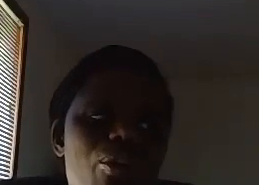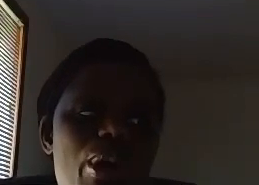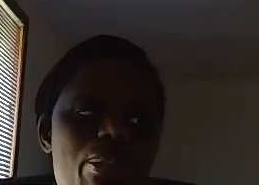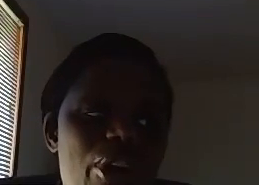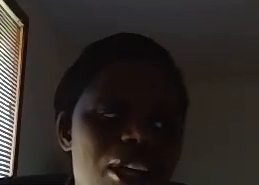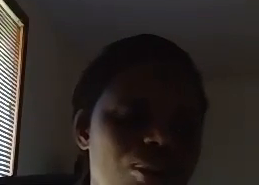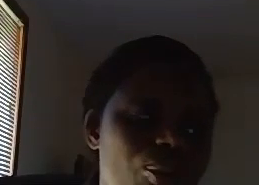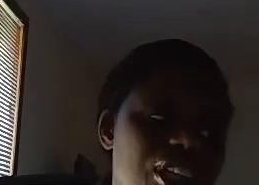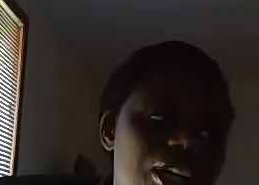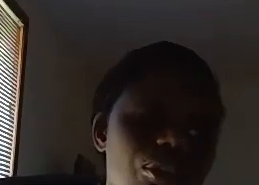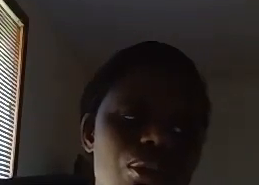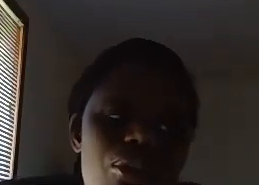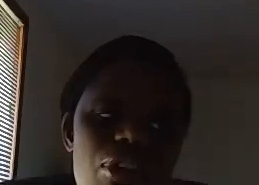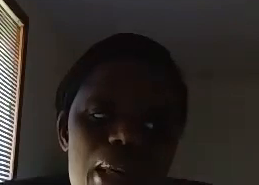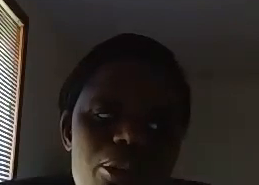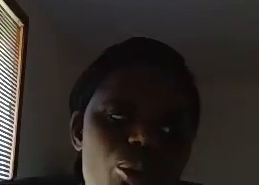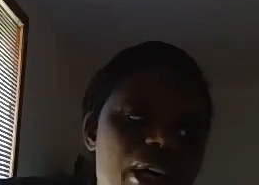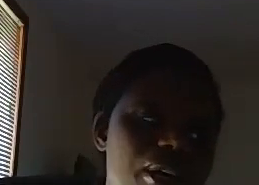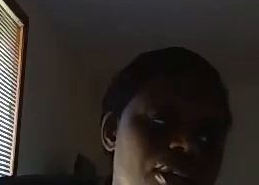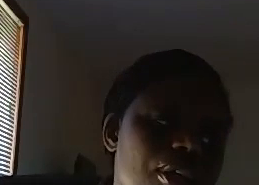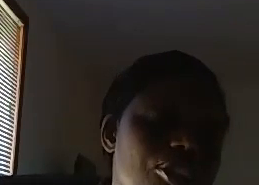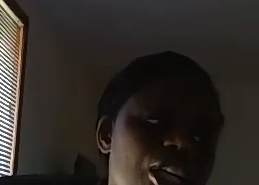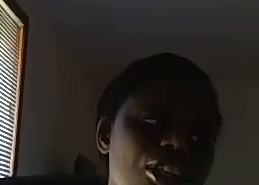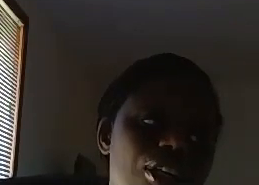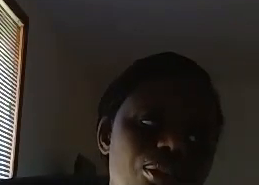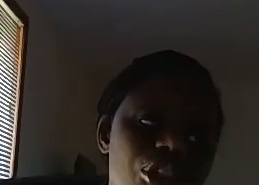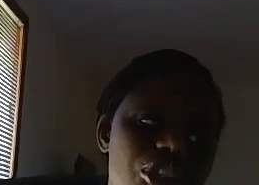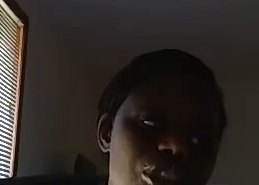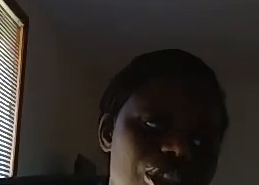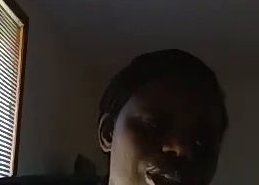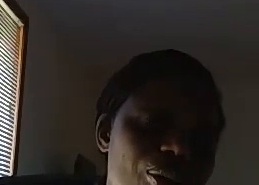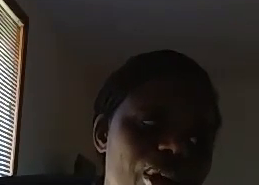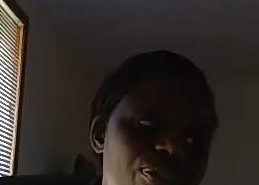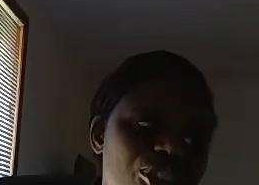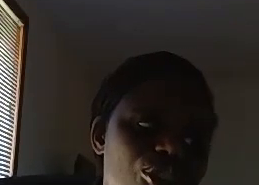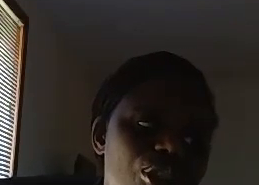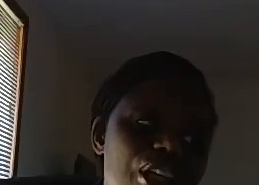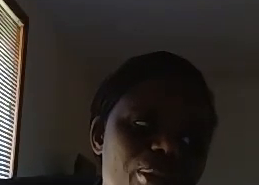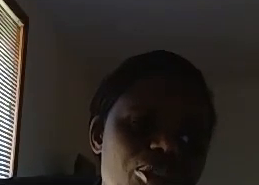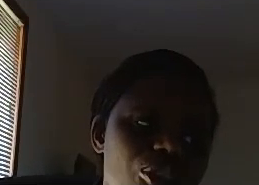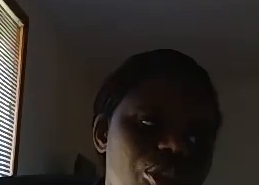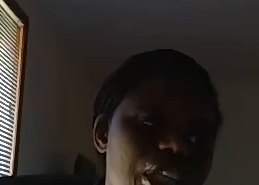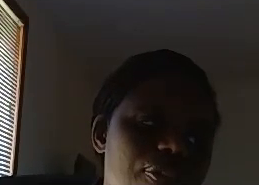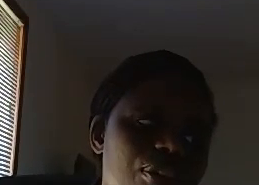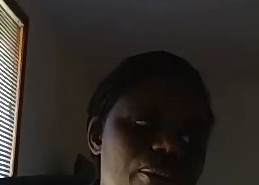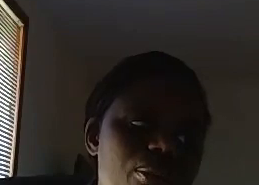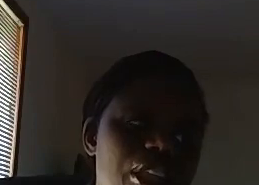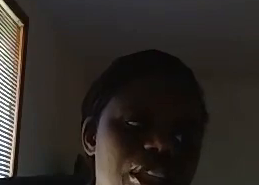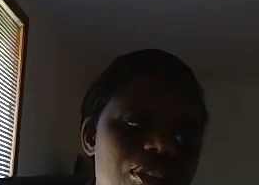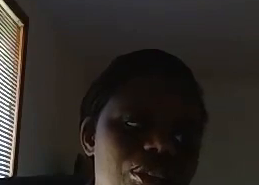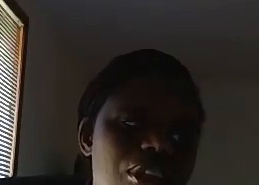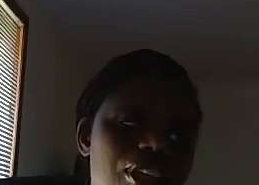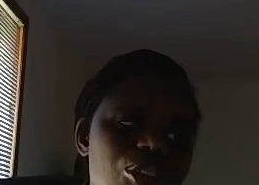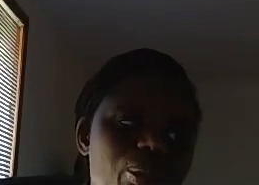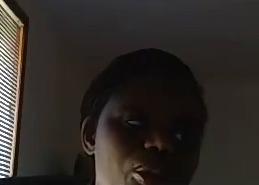aware of what Braille, what tactile graphs, what sign language, what visual and non-visual stuff.